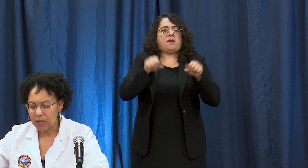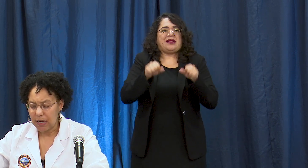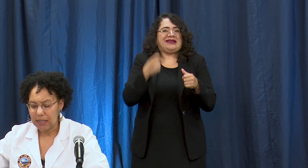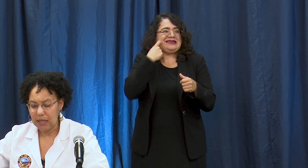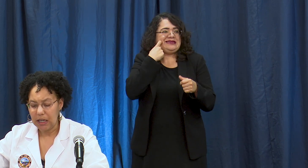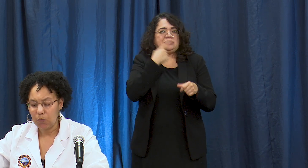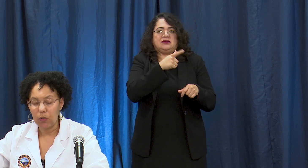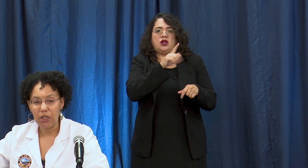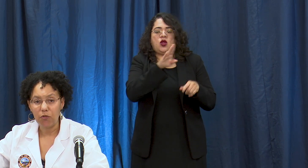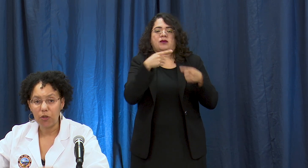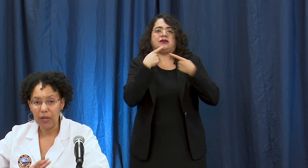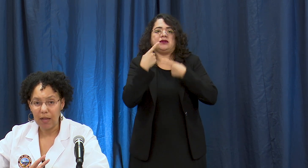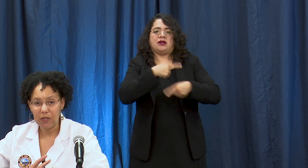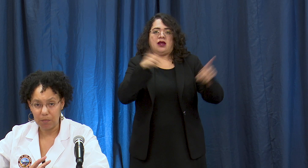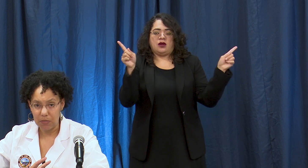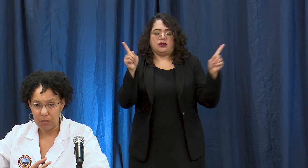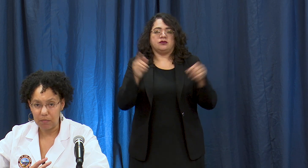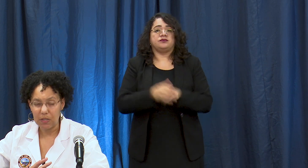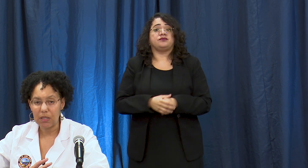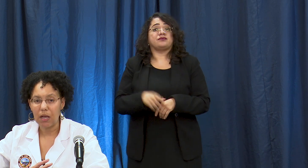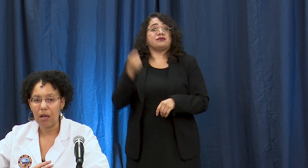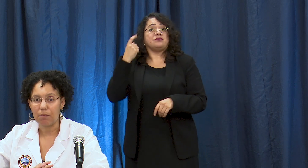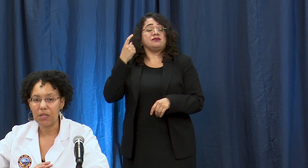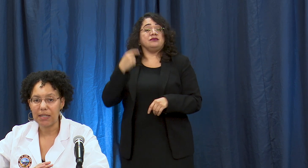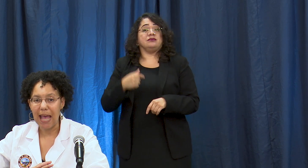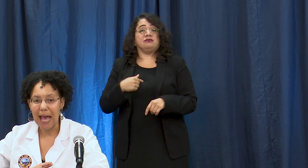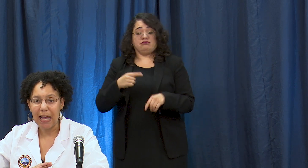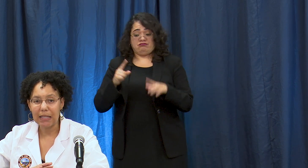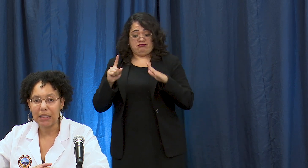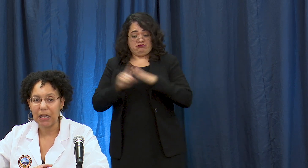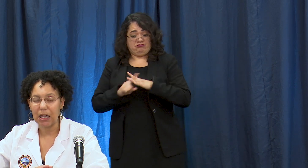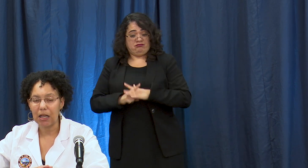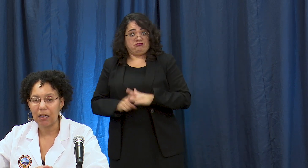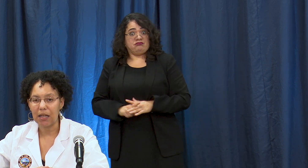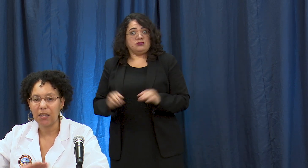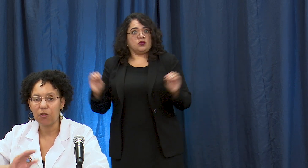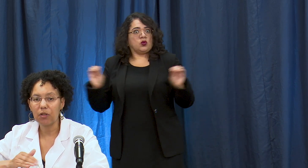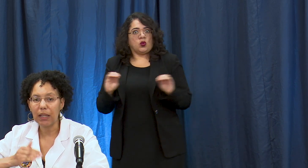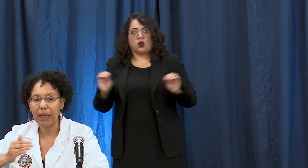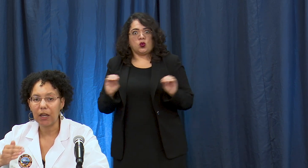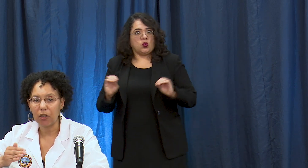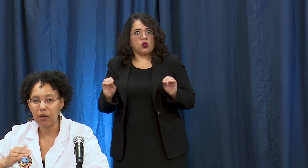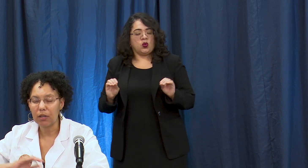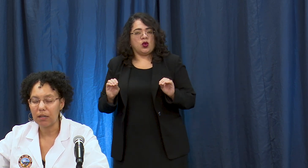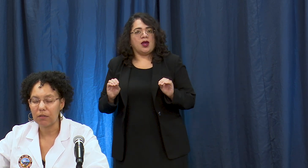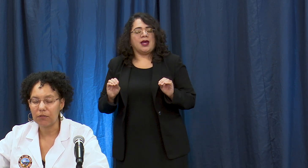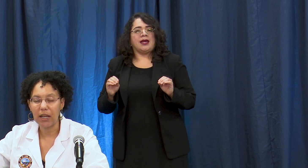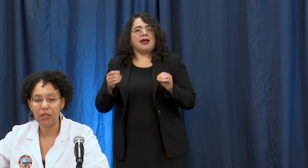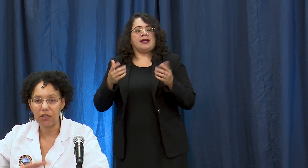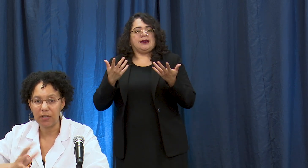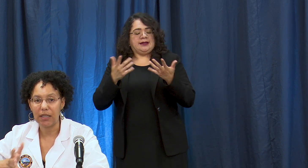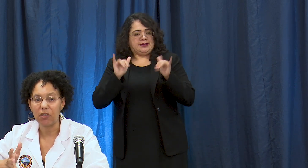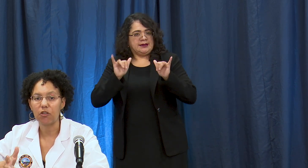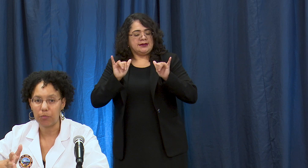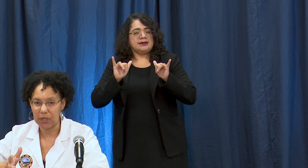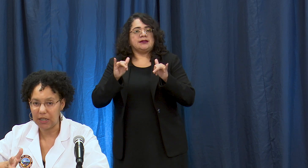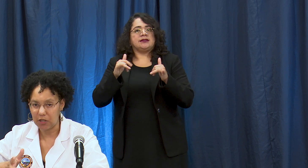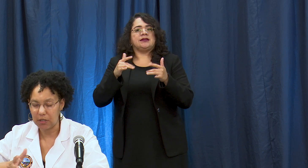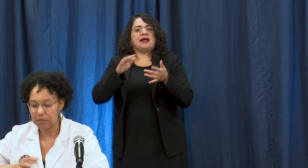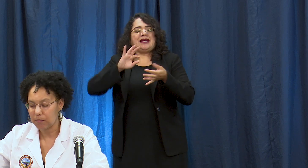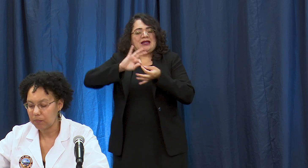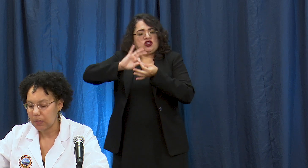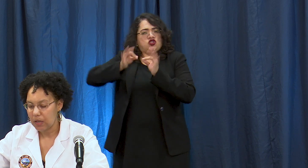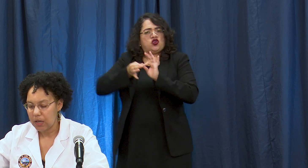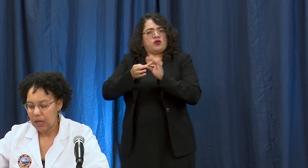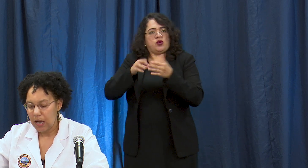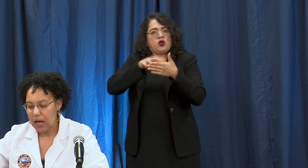for COVID-19 when you don't have symptoms just adds another layer of challenges in